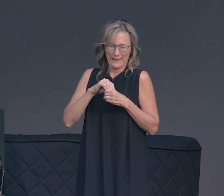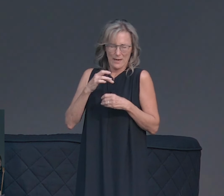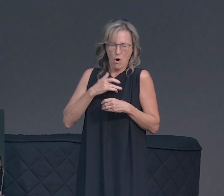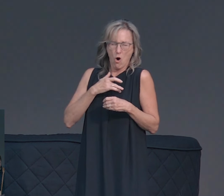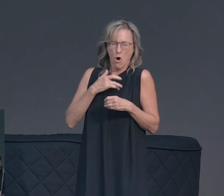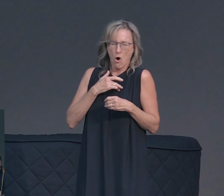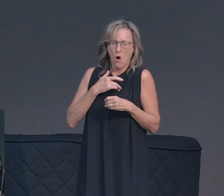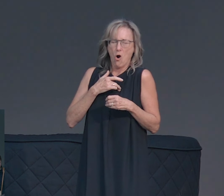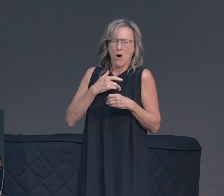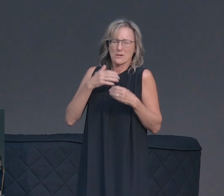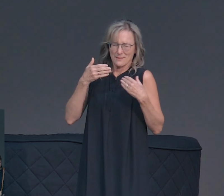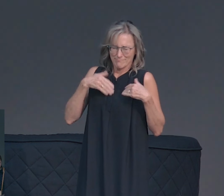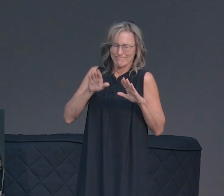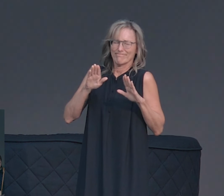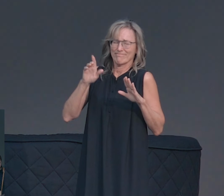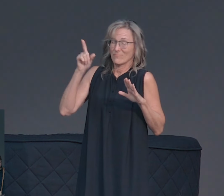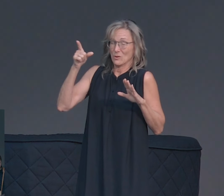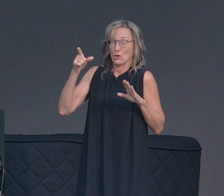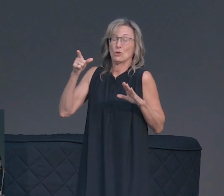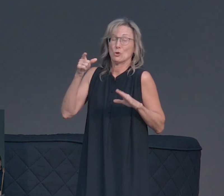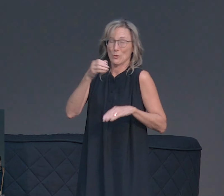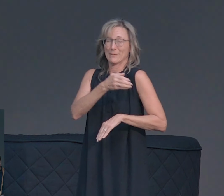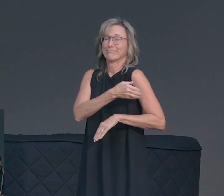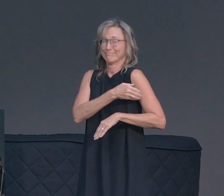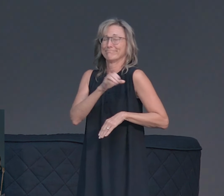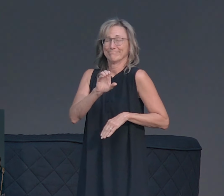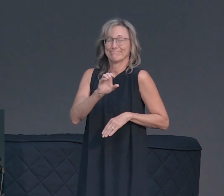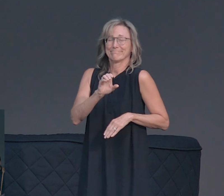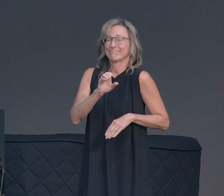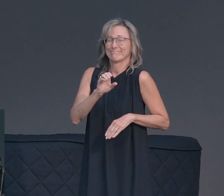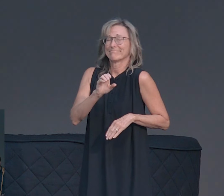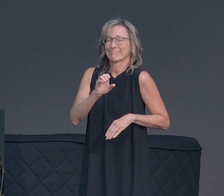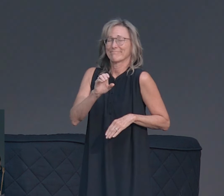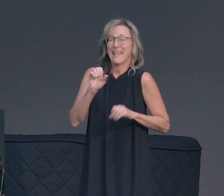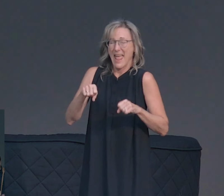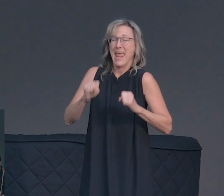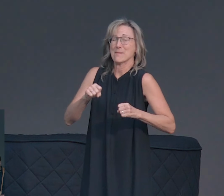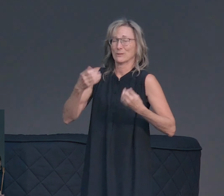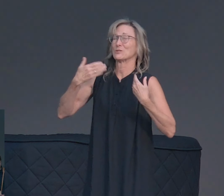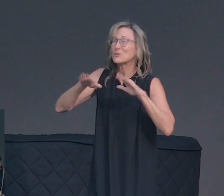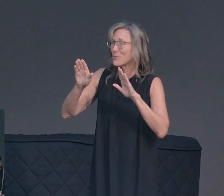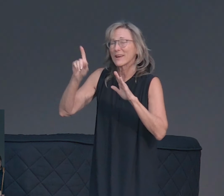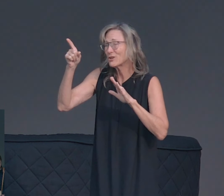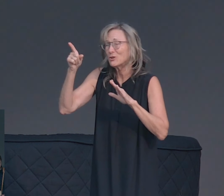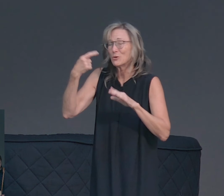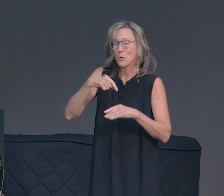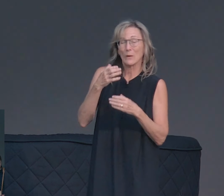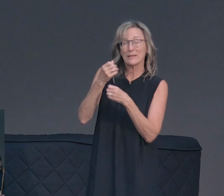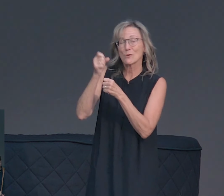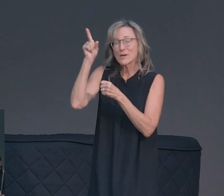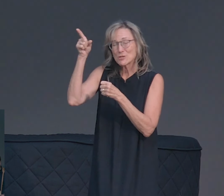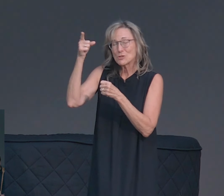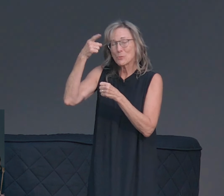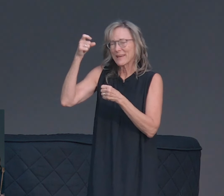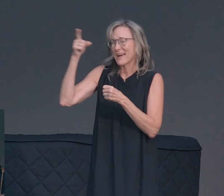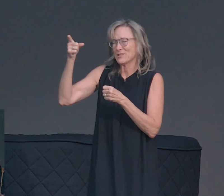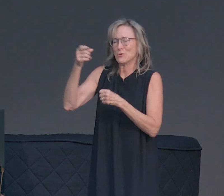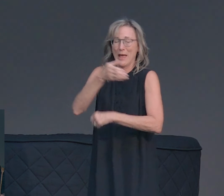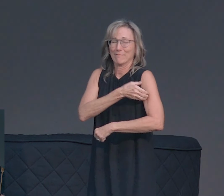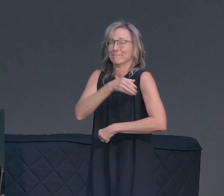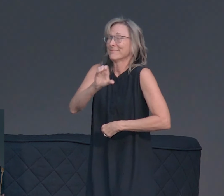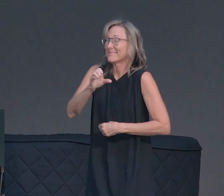surrender. You've enabled us to surrender. When we trust you, it's because you've helped us to trust you. You've empowered us to